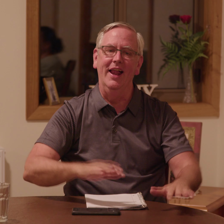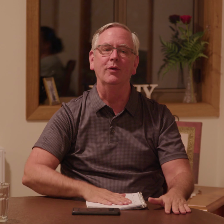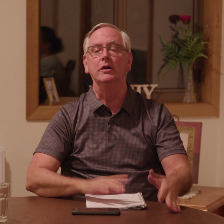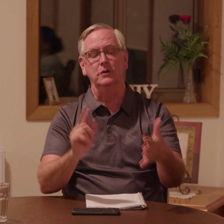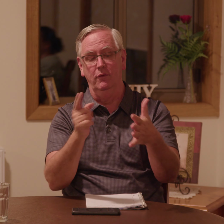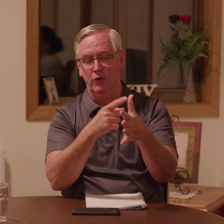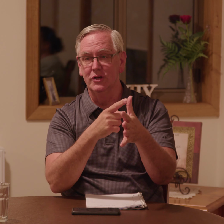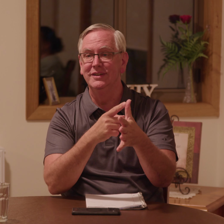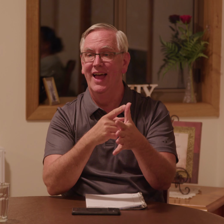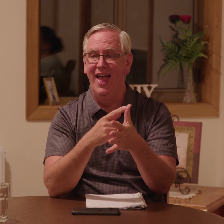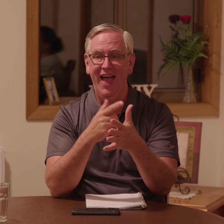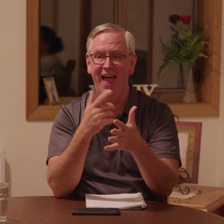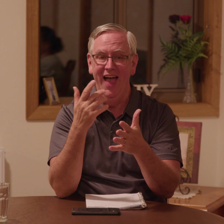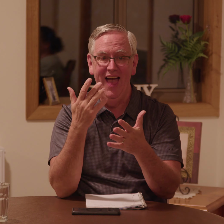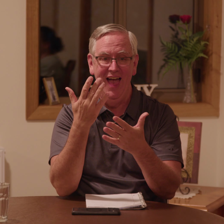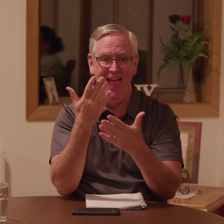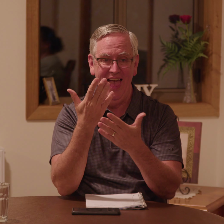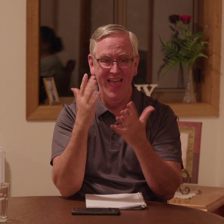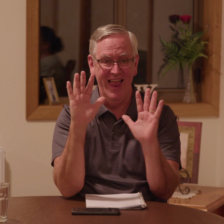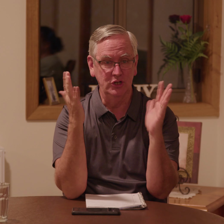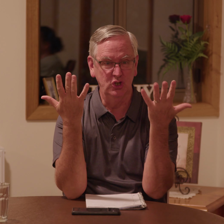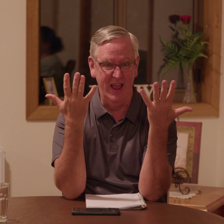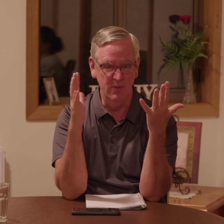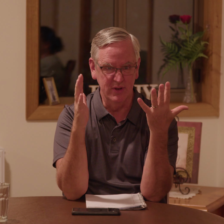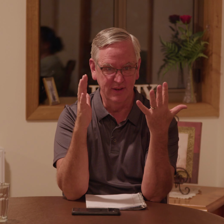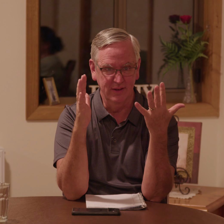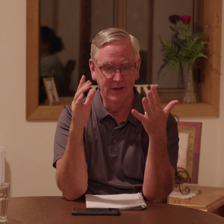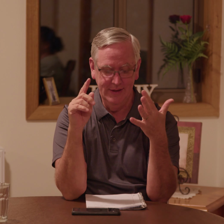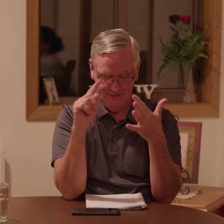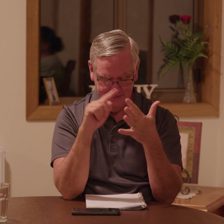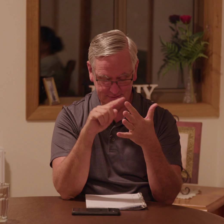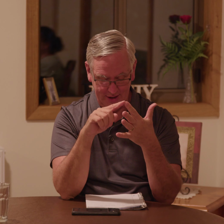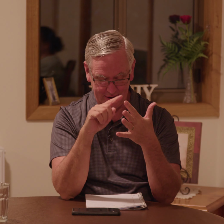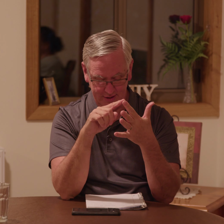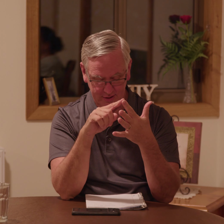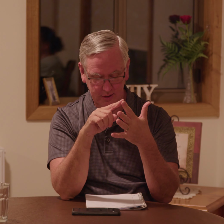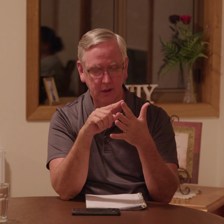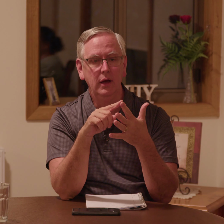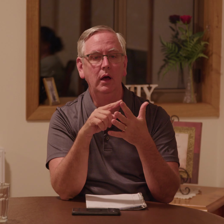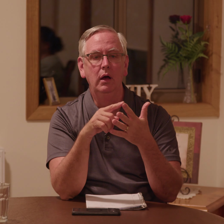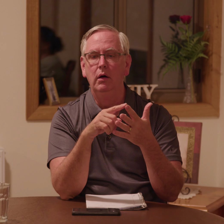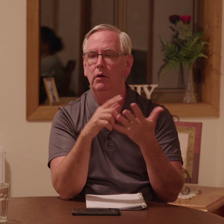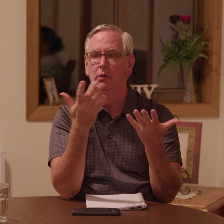and do it right. So first of all, the right hand shape. The second thing,